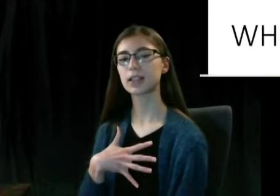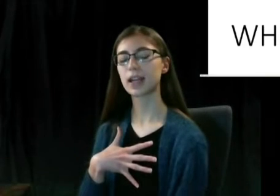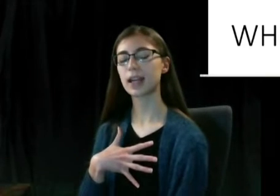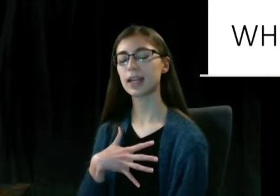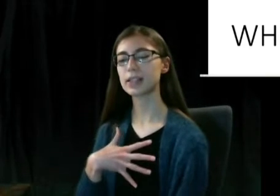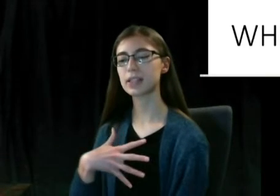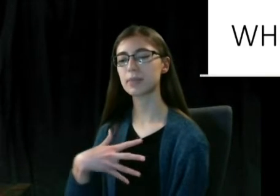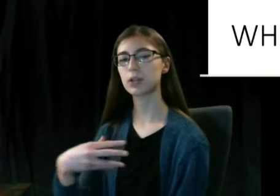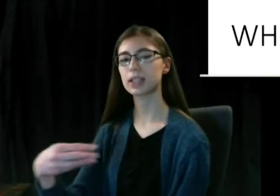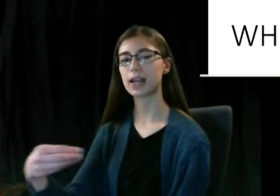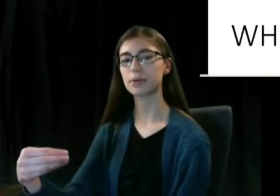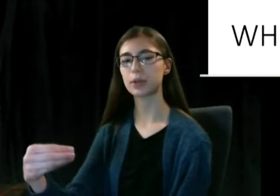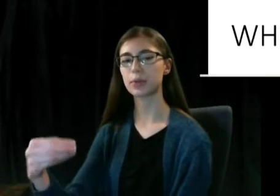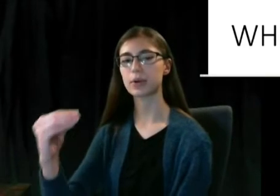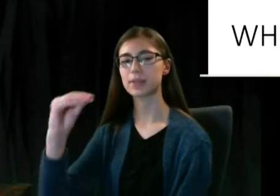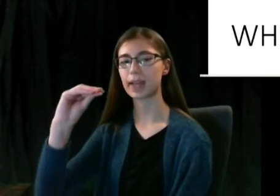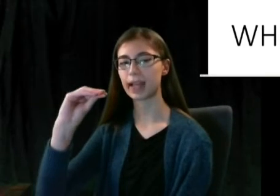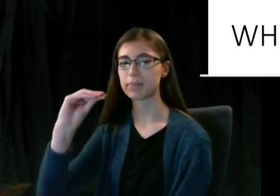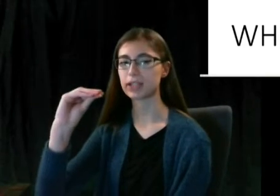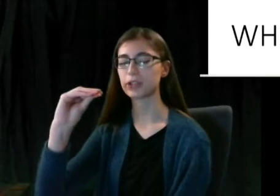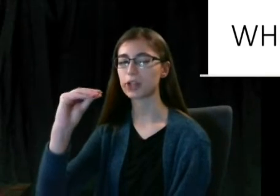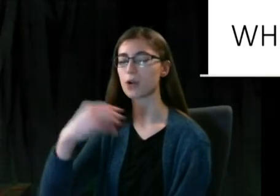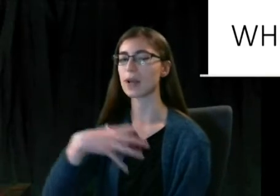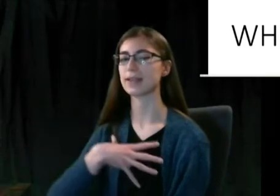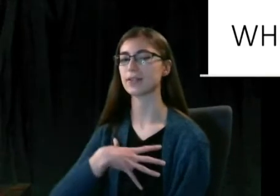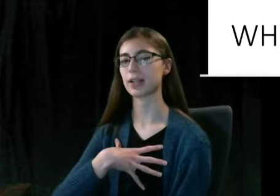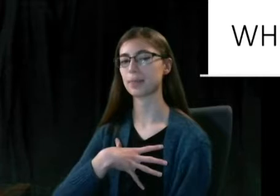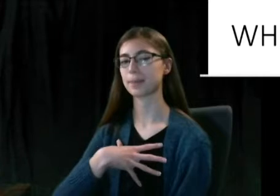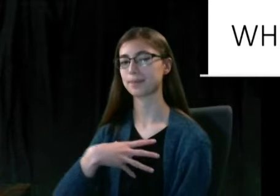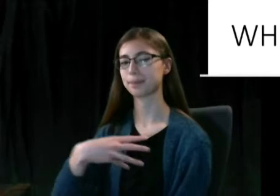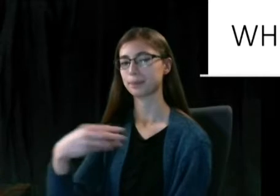and as you pull it out, you are going to make a pinched O hand shape. White.